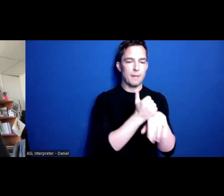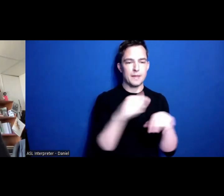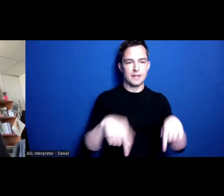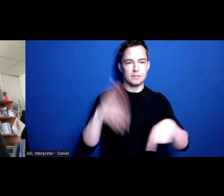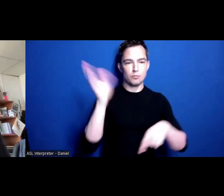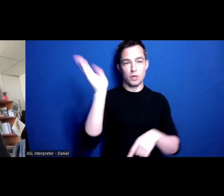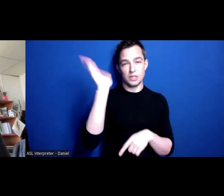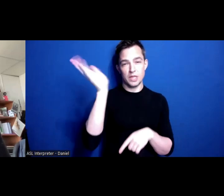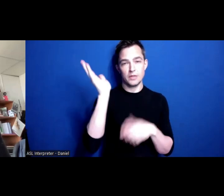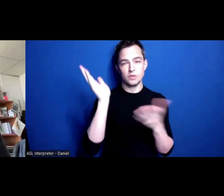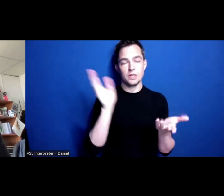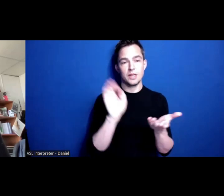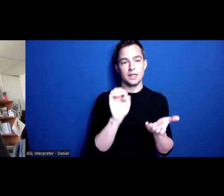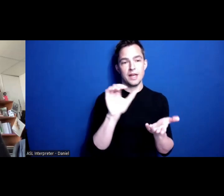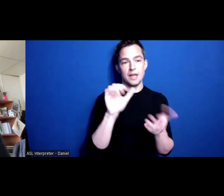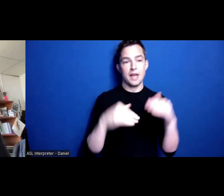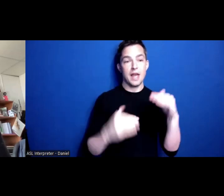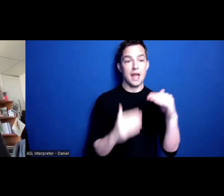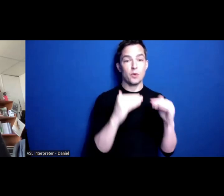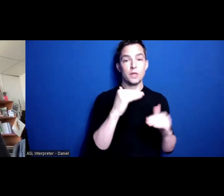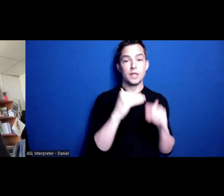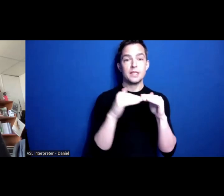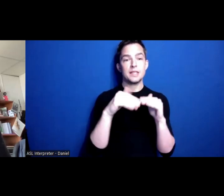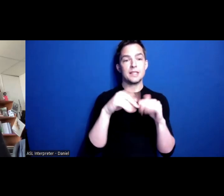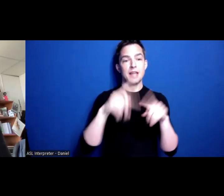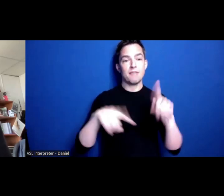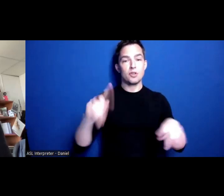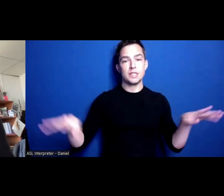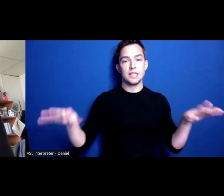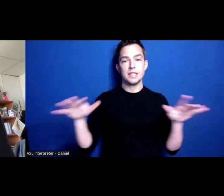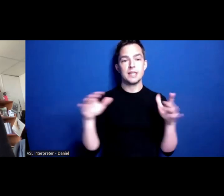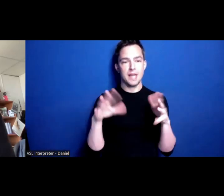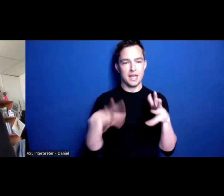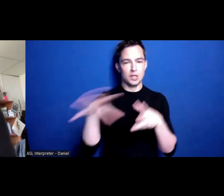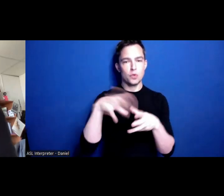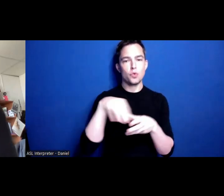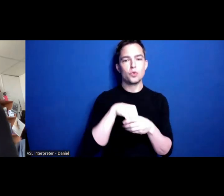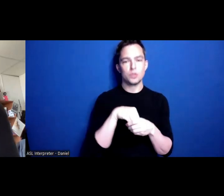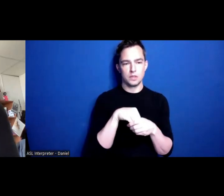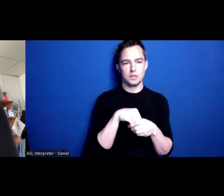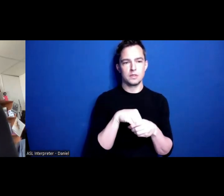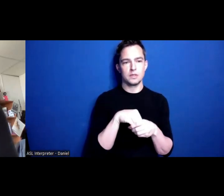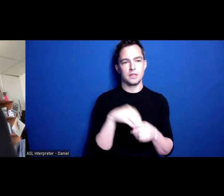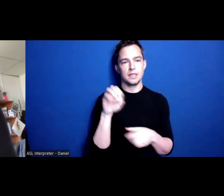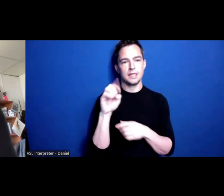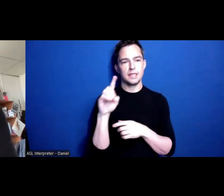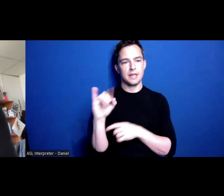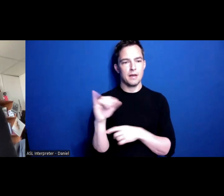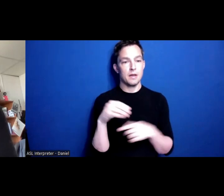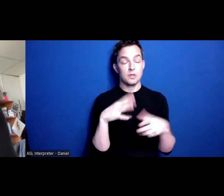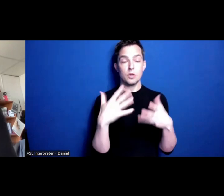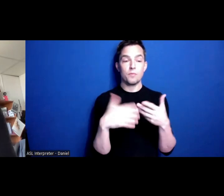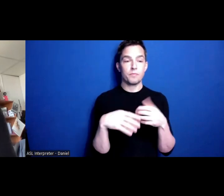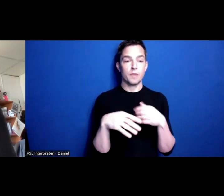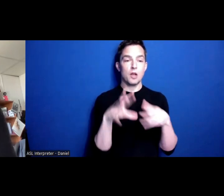presentation, equity, diversity, and inclusion. So I'll begin with the latter,